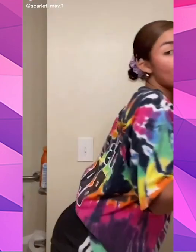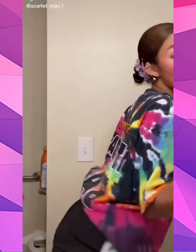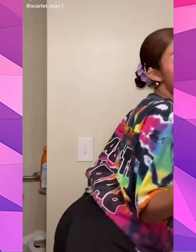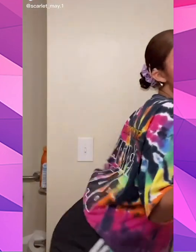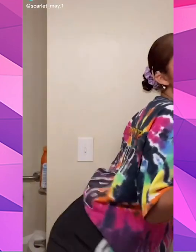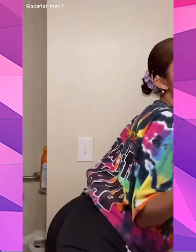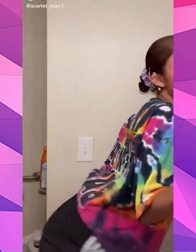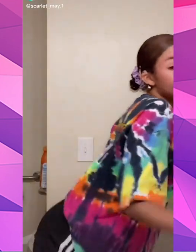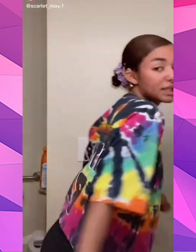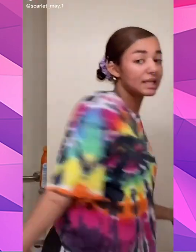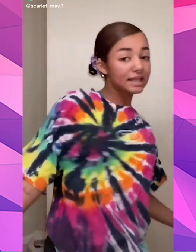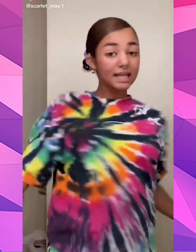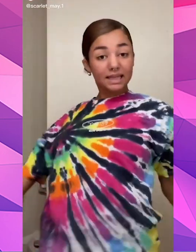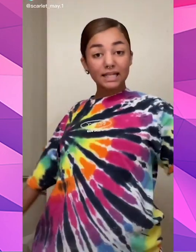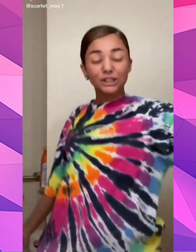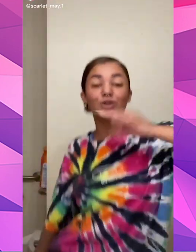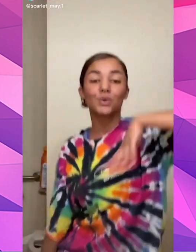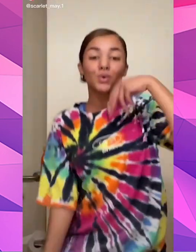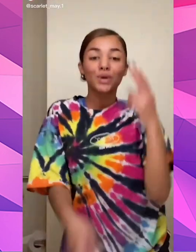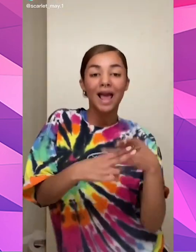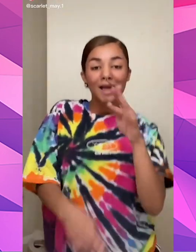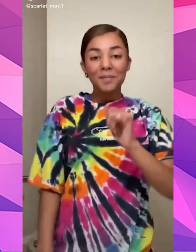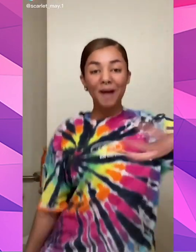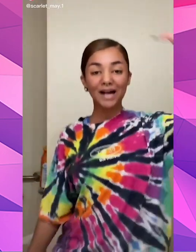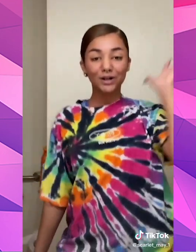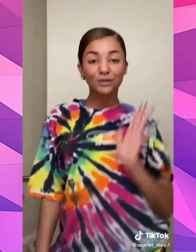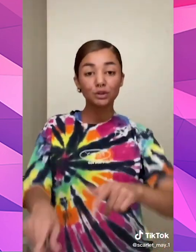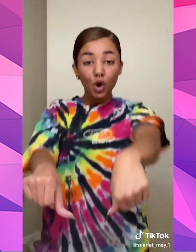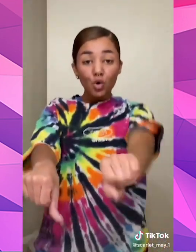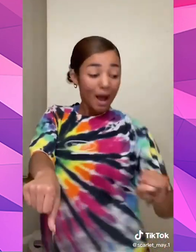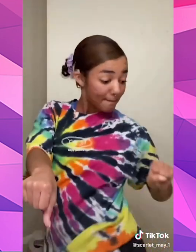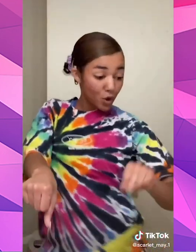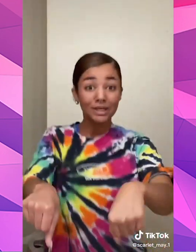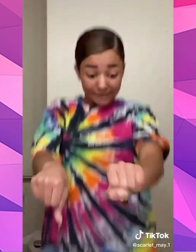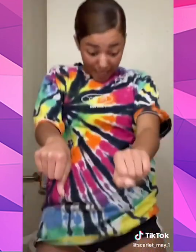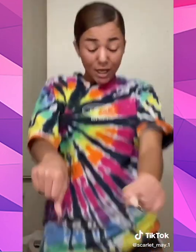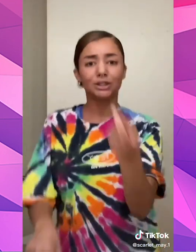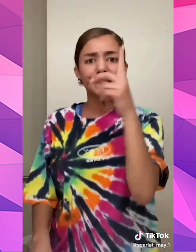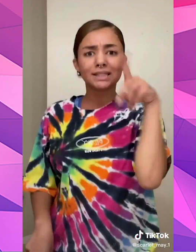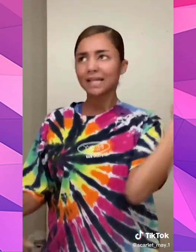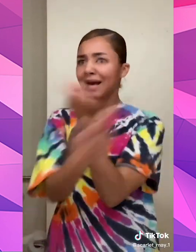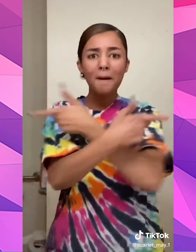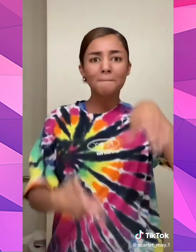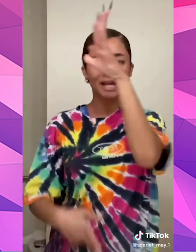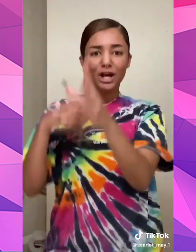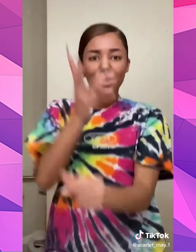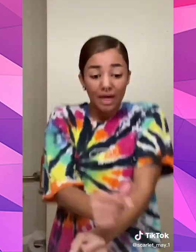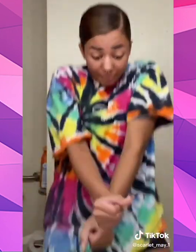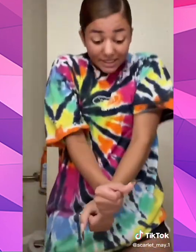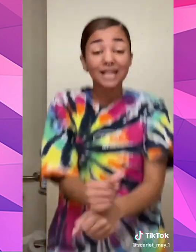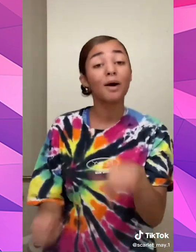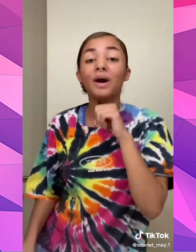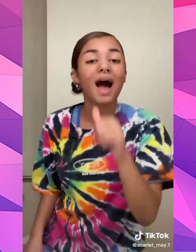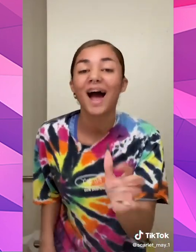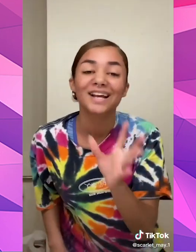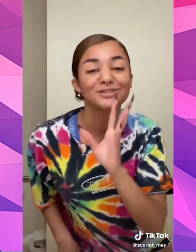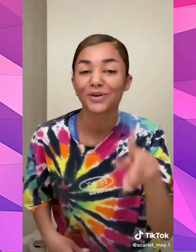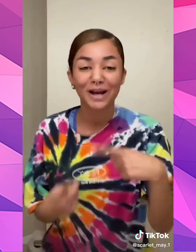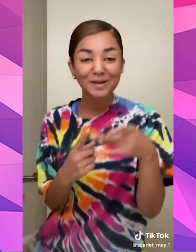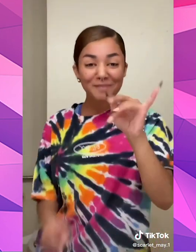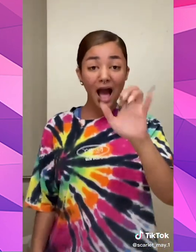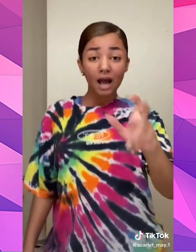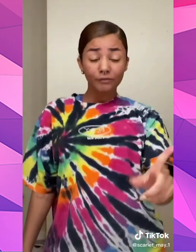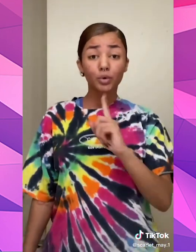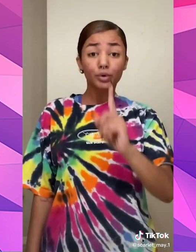fuck are y'all